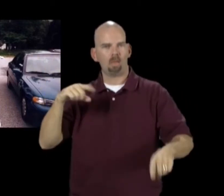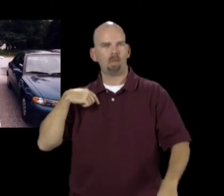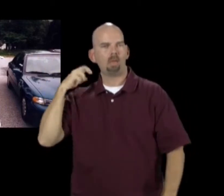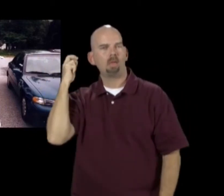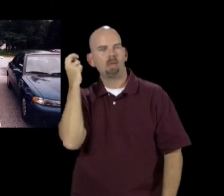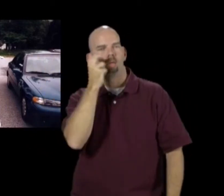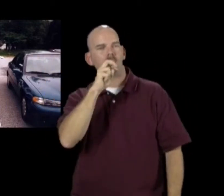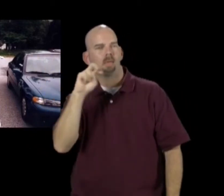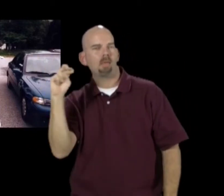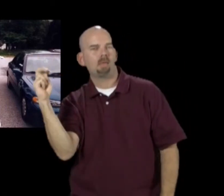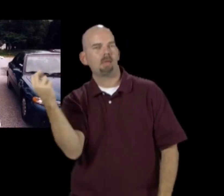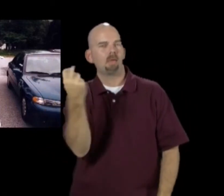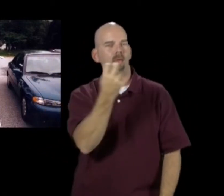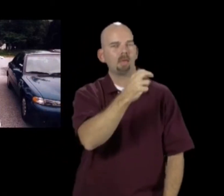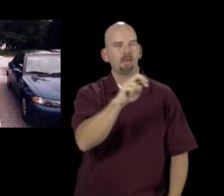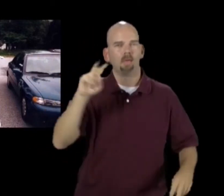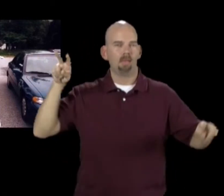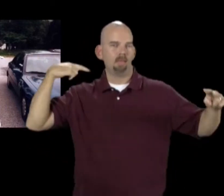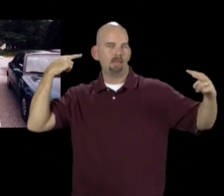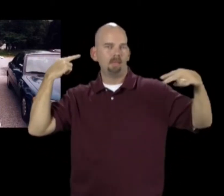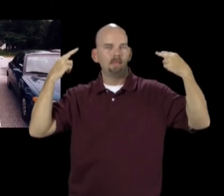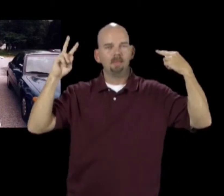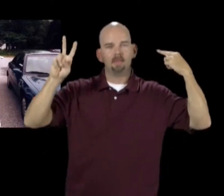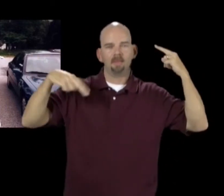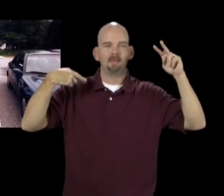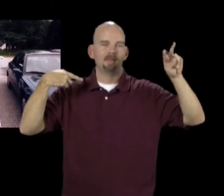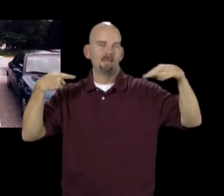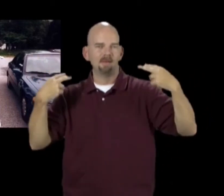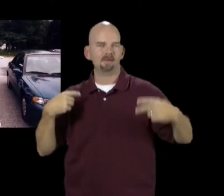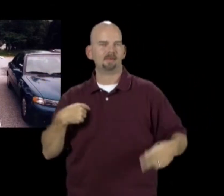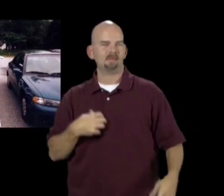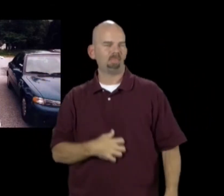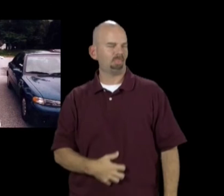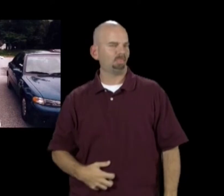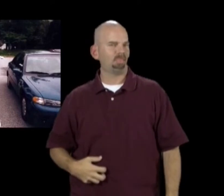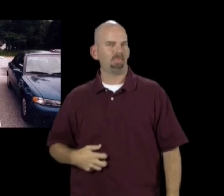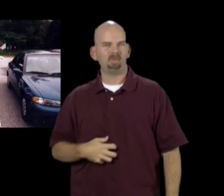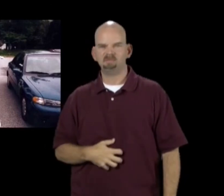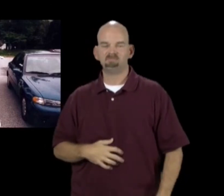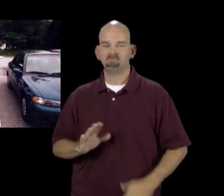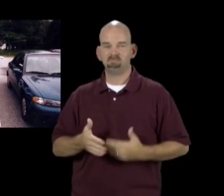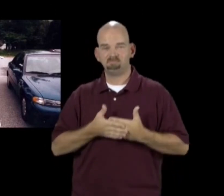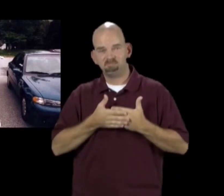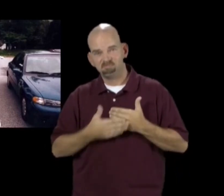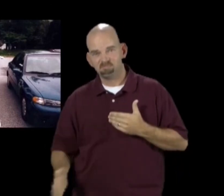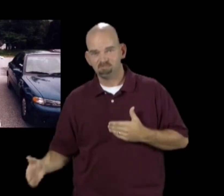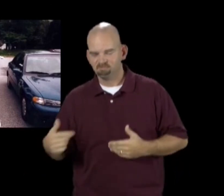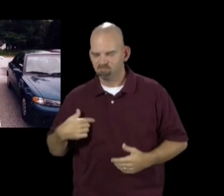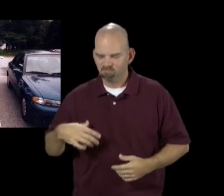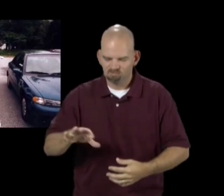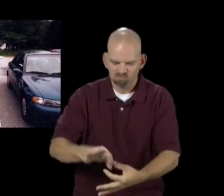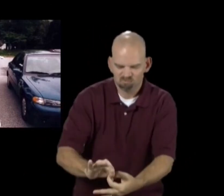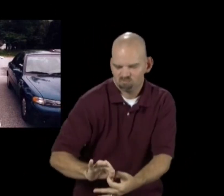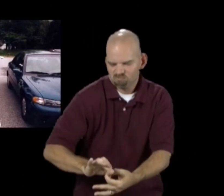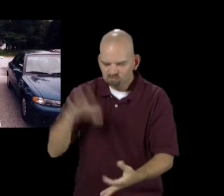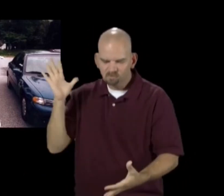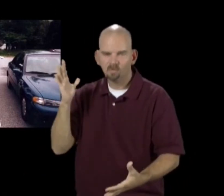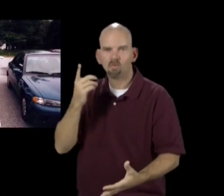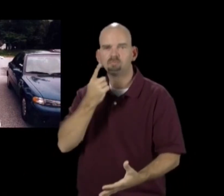The lights weren't flashing, but the car alarm was blaring and had been since I left the restaurant. And I thought, this is never going to happen again. So